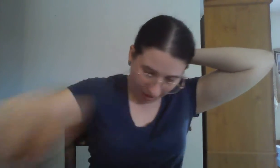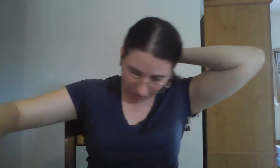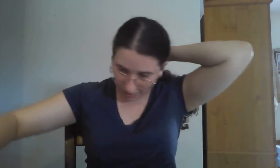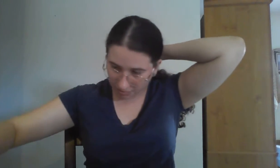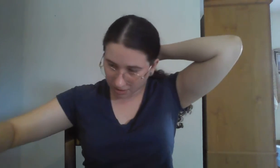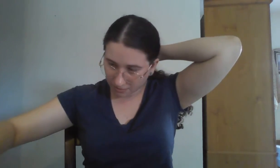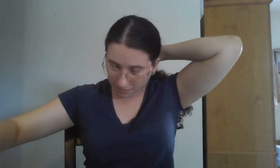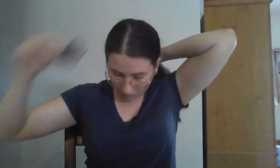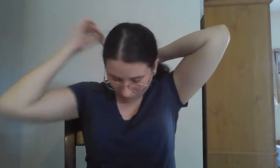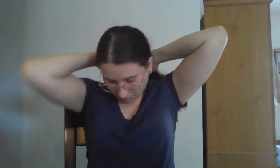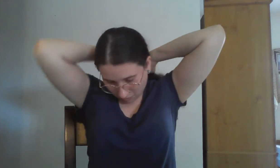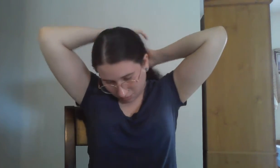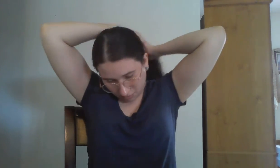bothering me.